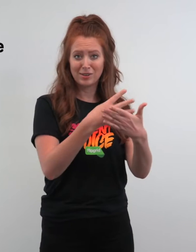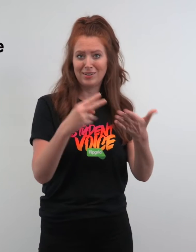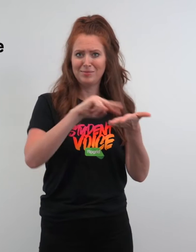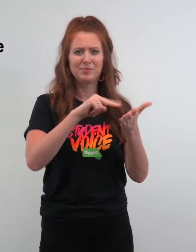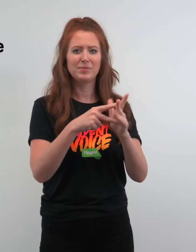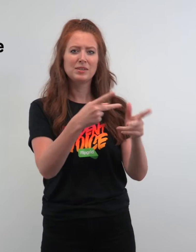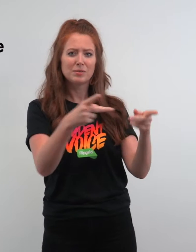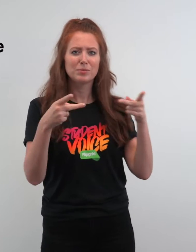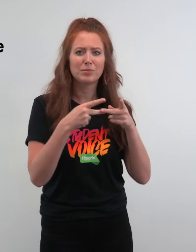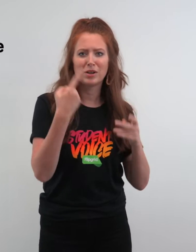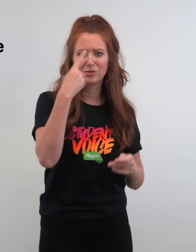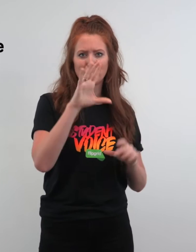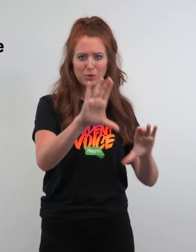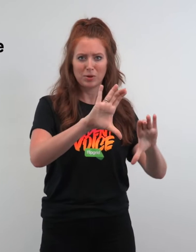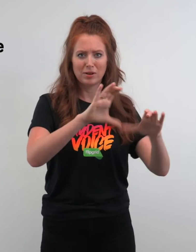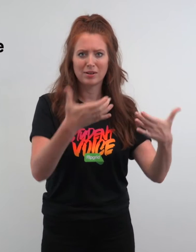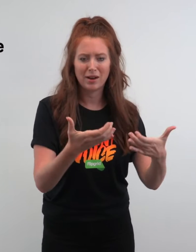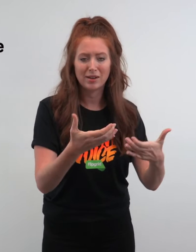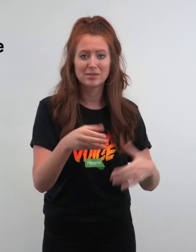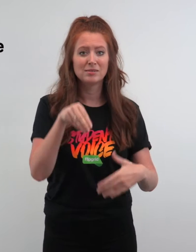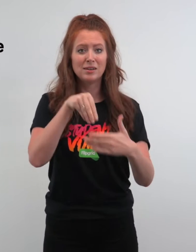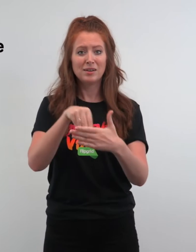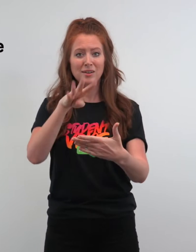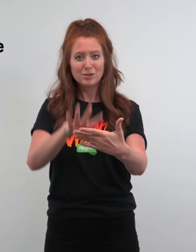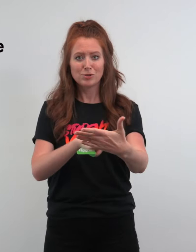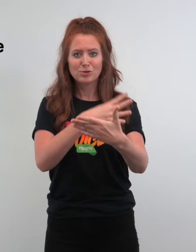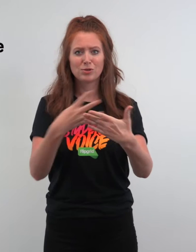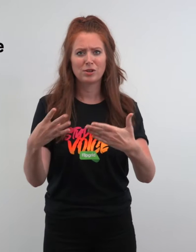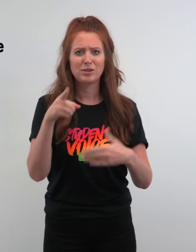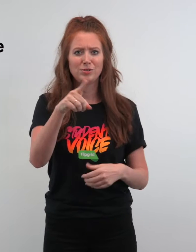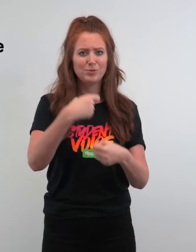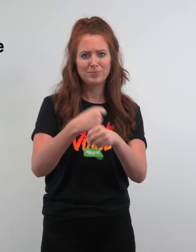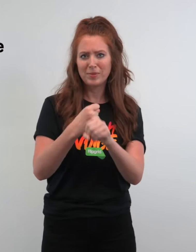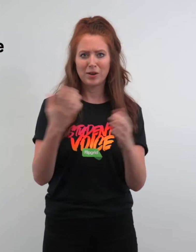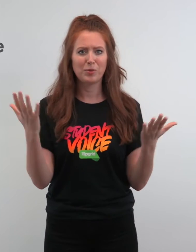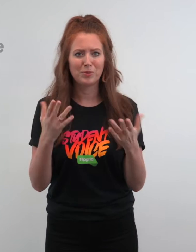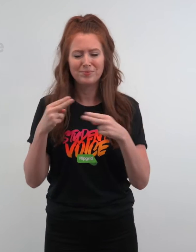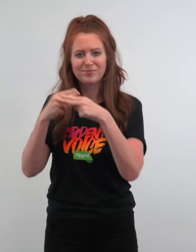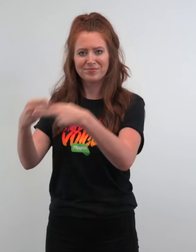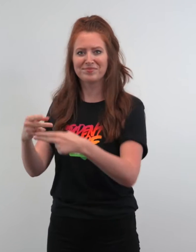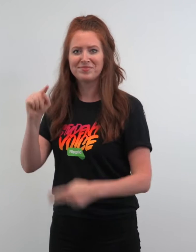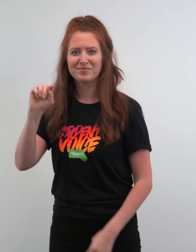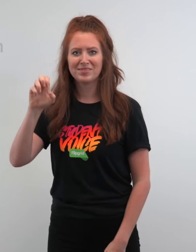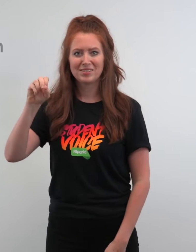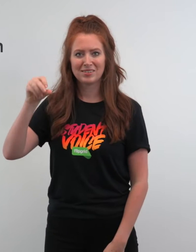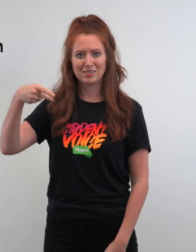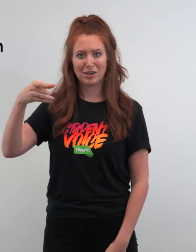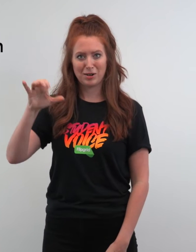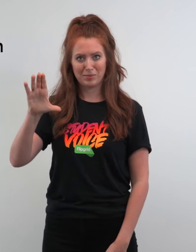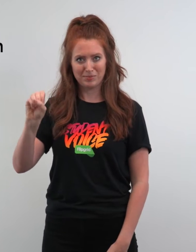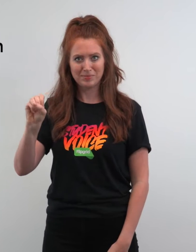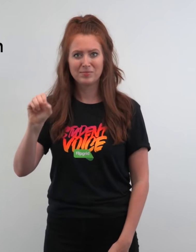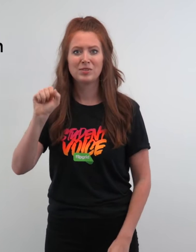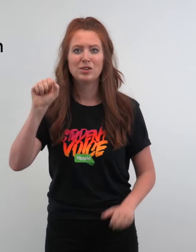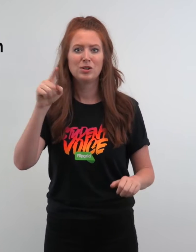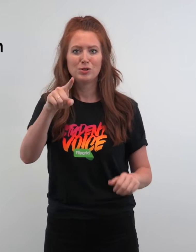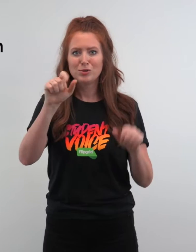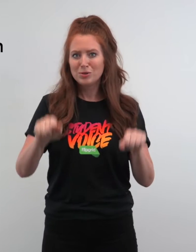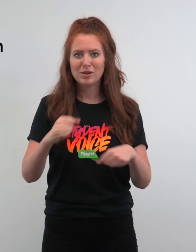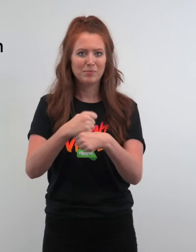A grid is a place for your class. In your grid, you can make what's called topics.